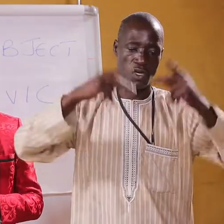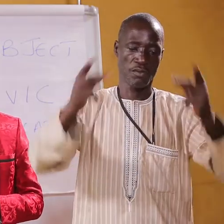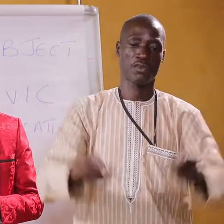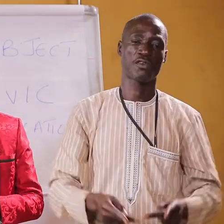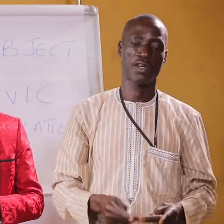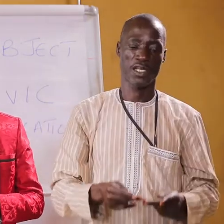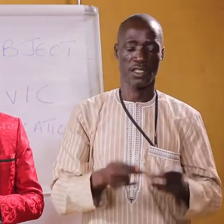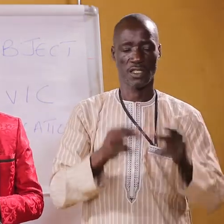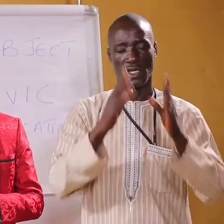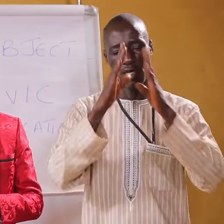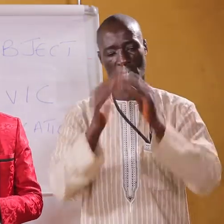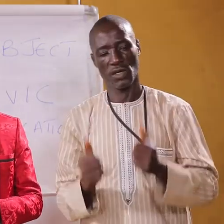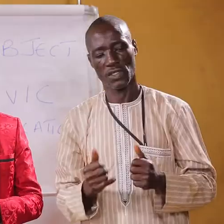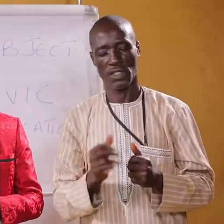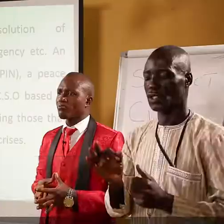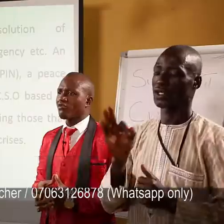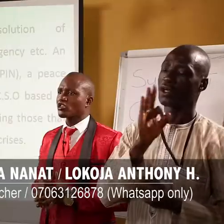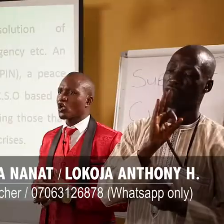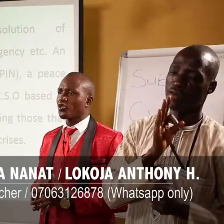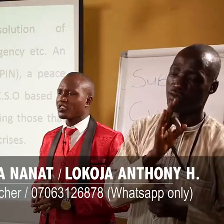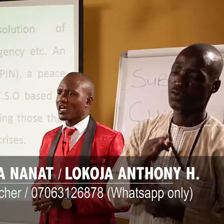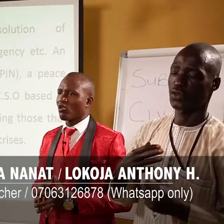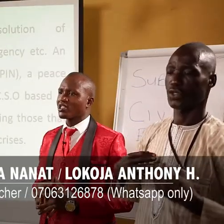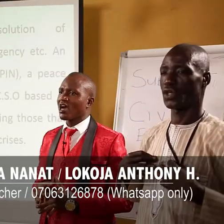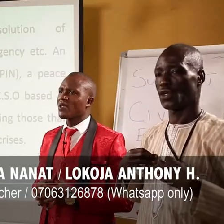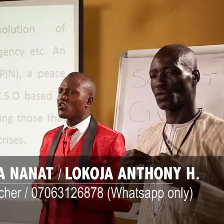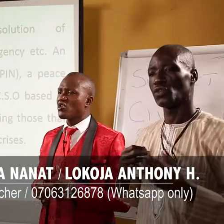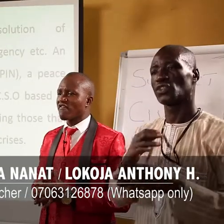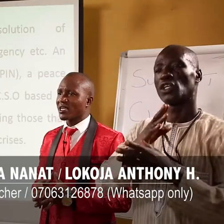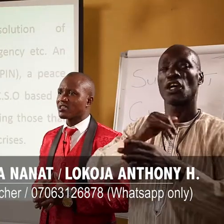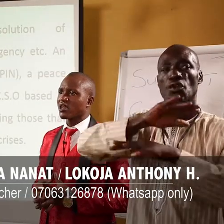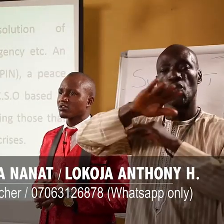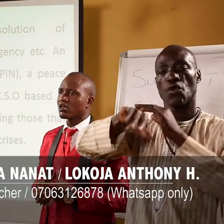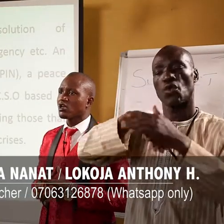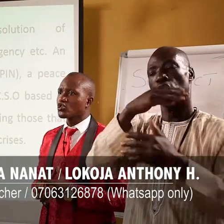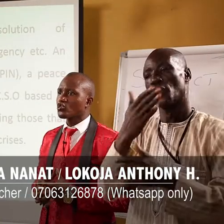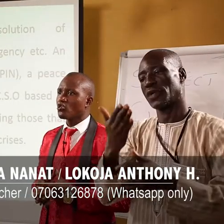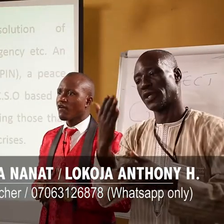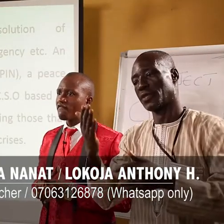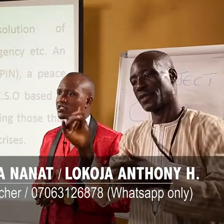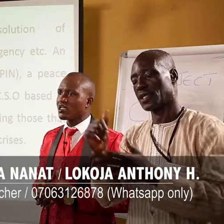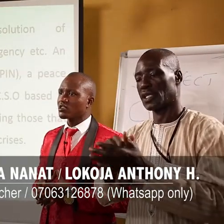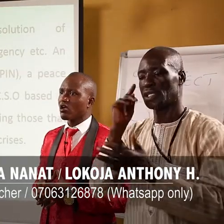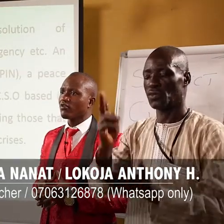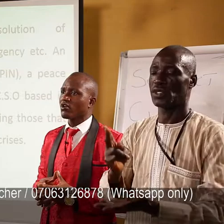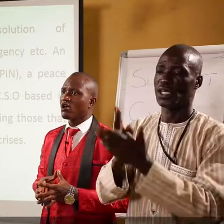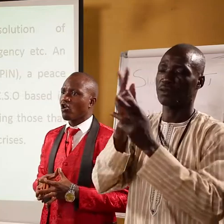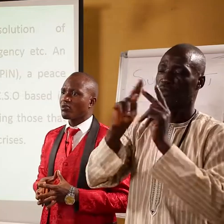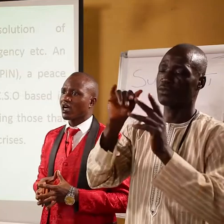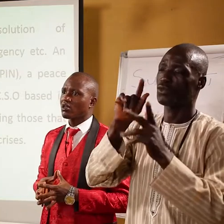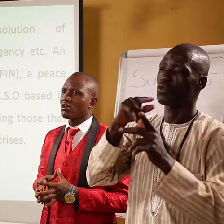provide shelter, to provide food, to provide clothing and other relief materials to victims